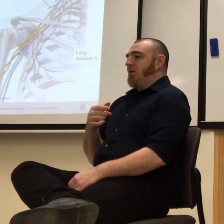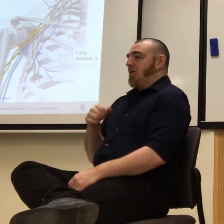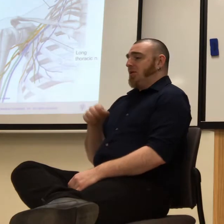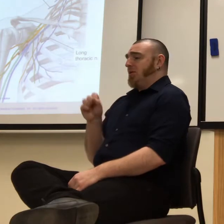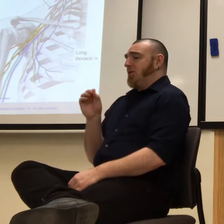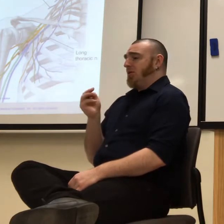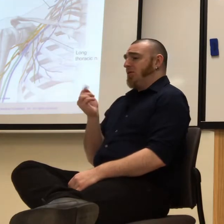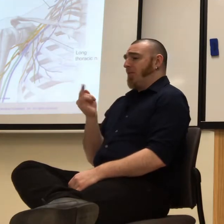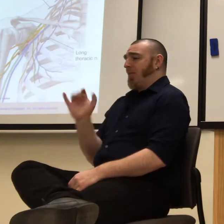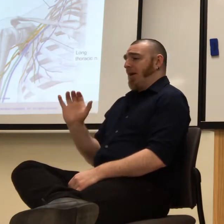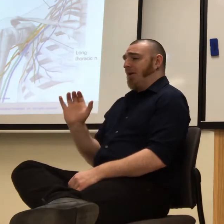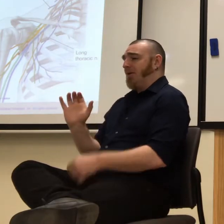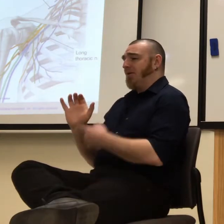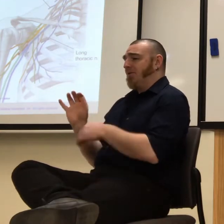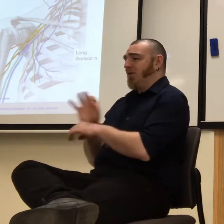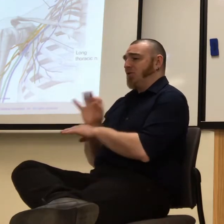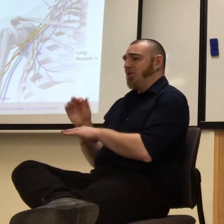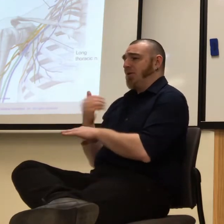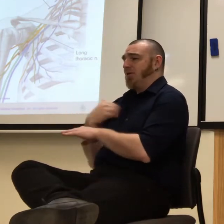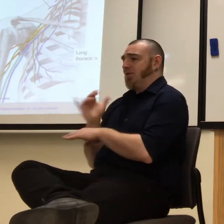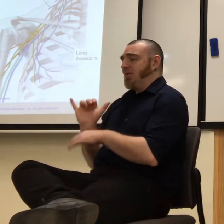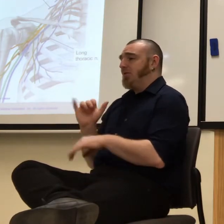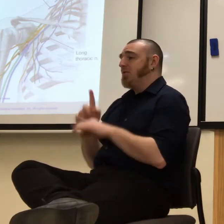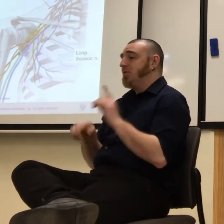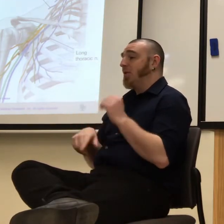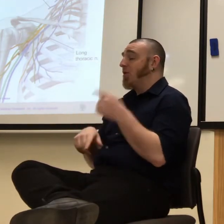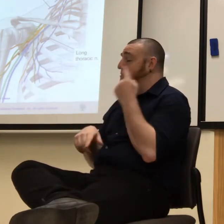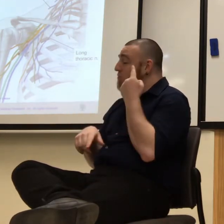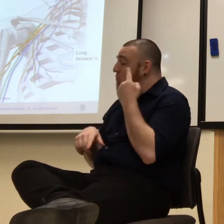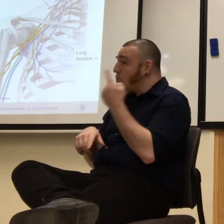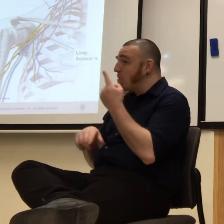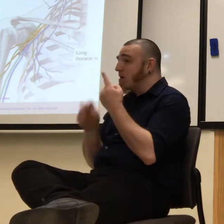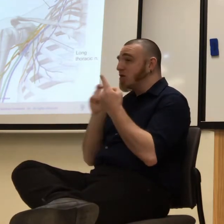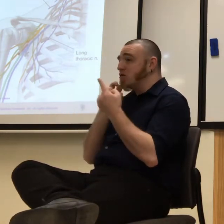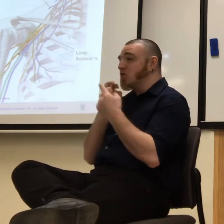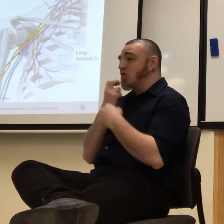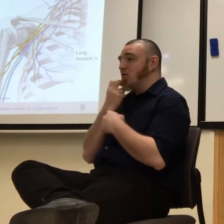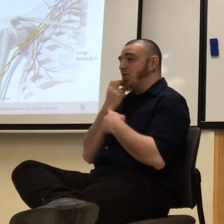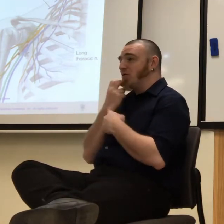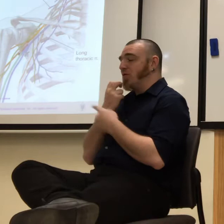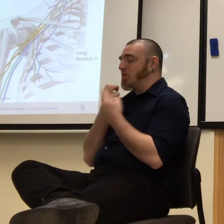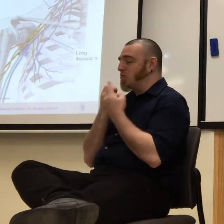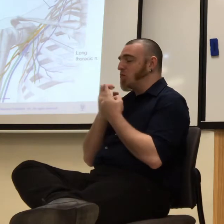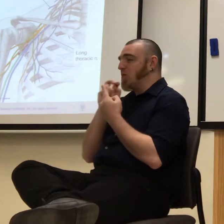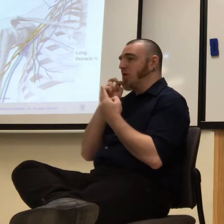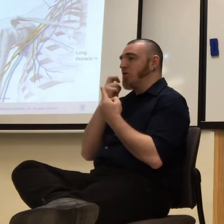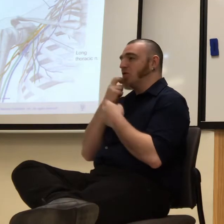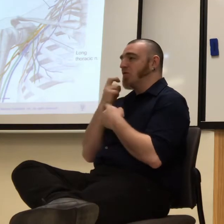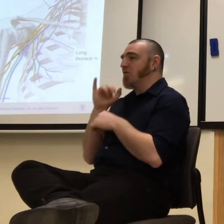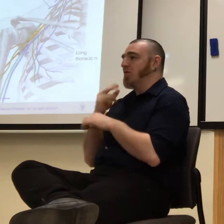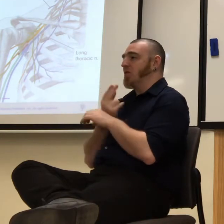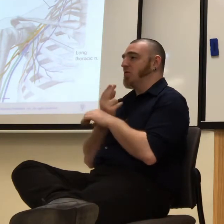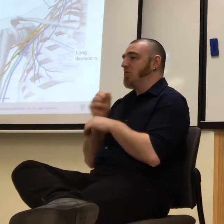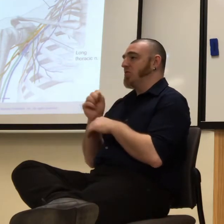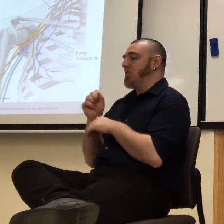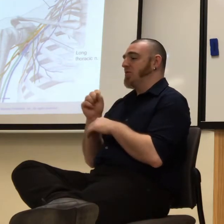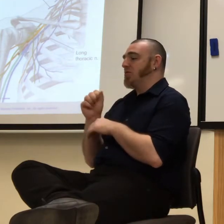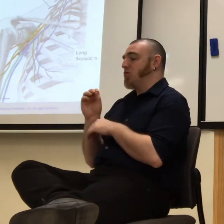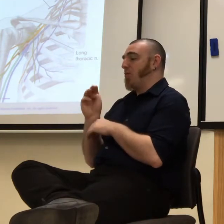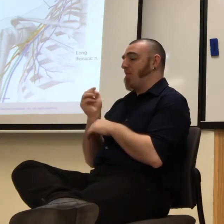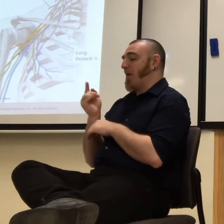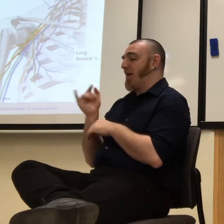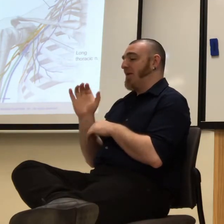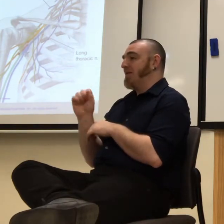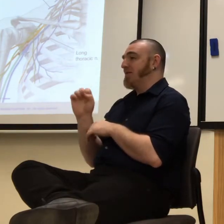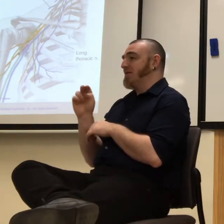talk about that except for one nerve. Try to make it easy for you, just one nerve. The radial nerve. Now